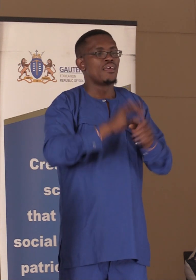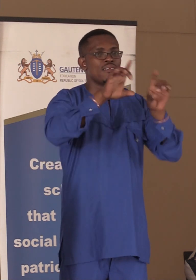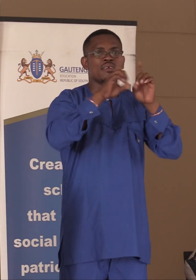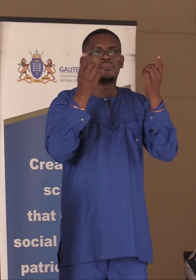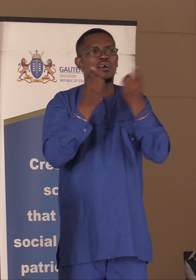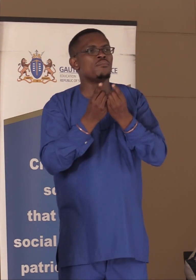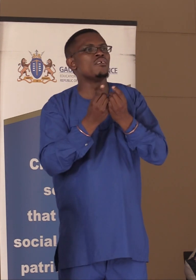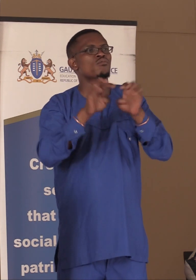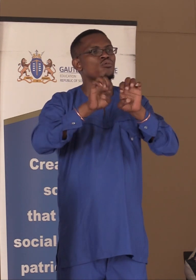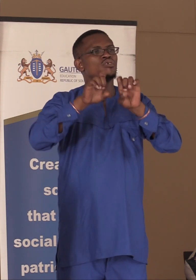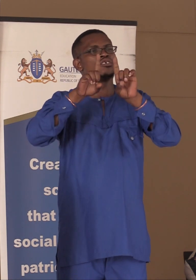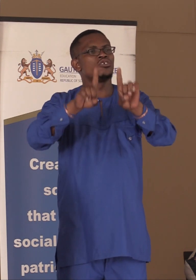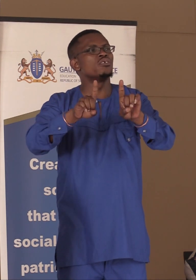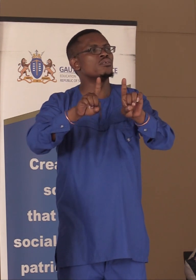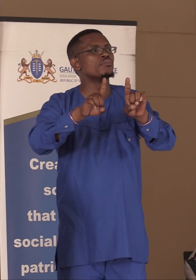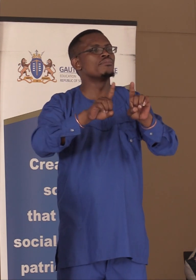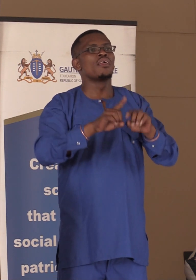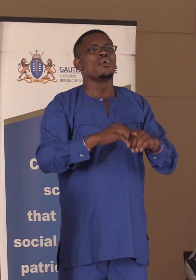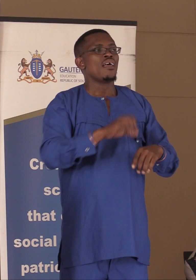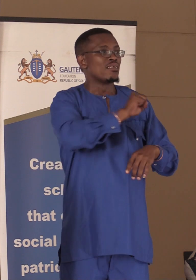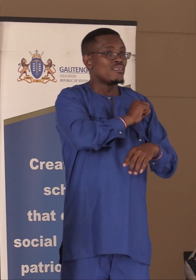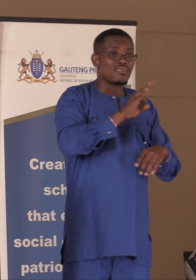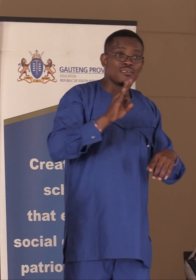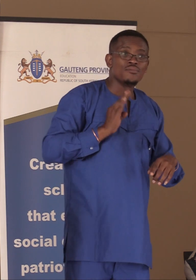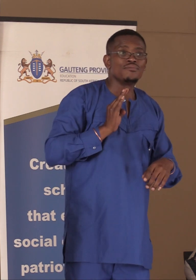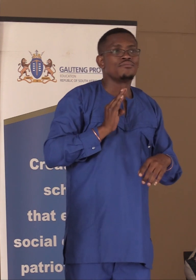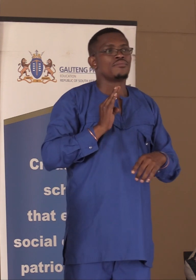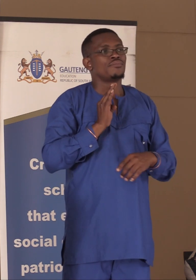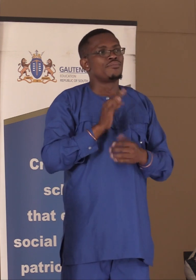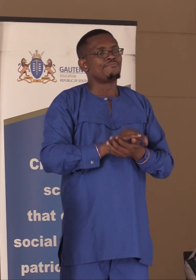Department of Education, officials,